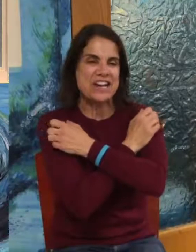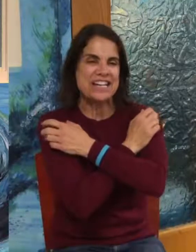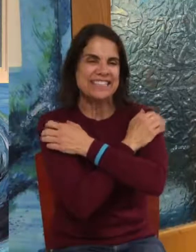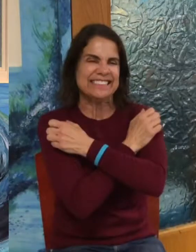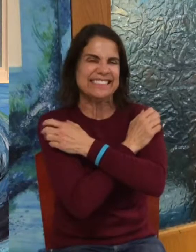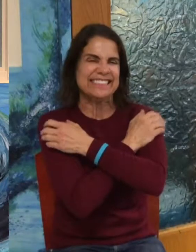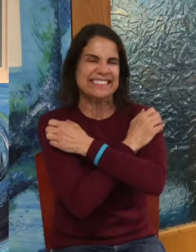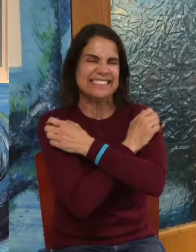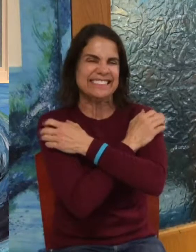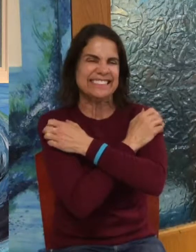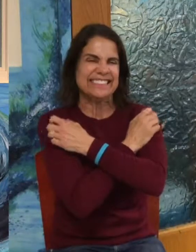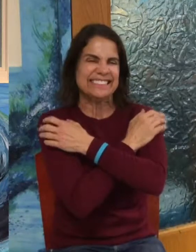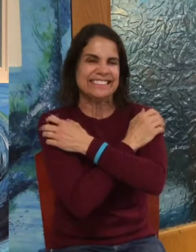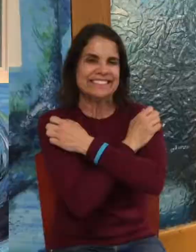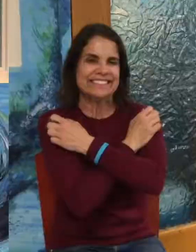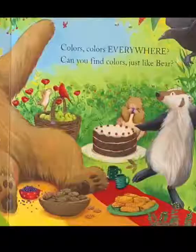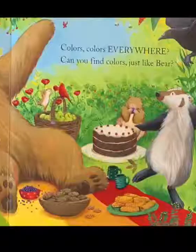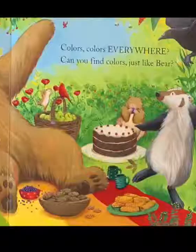bear.